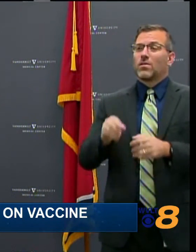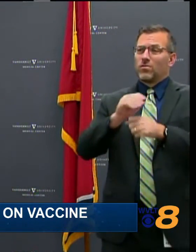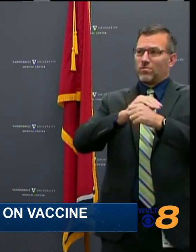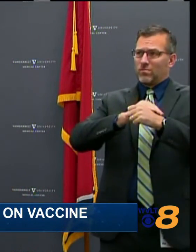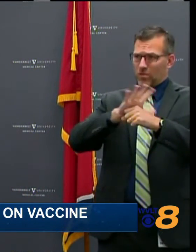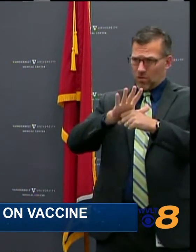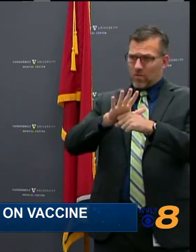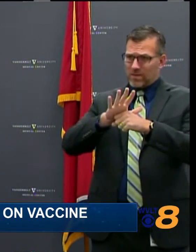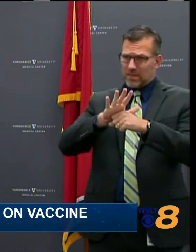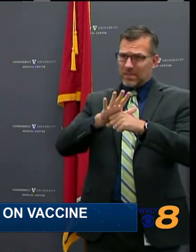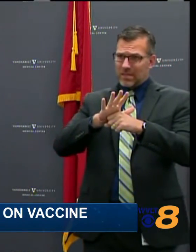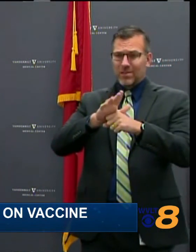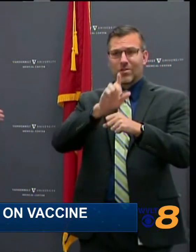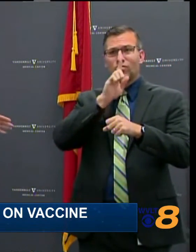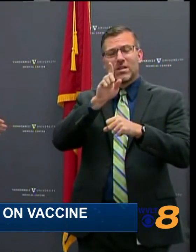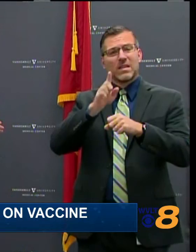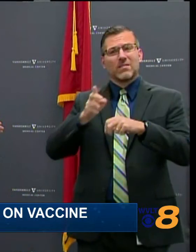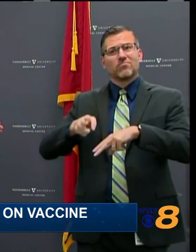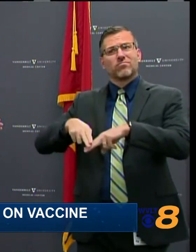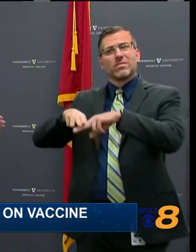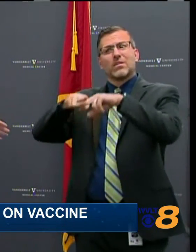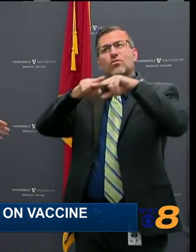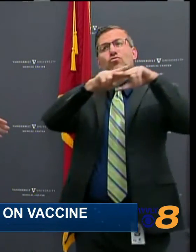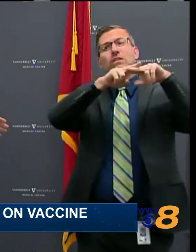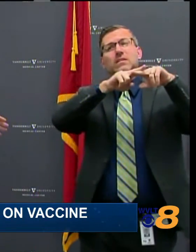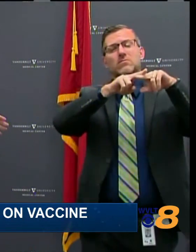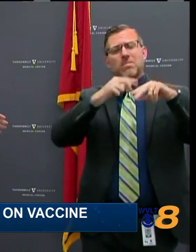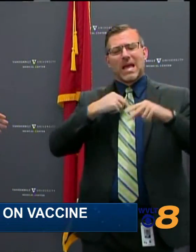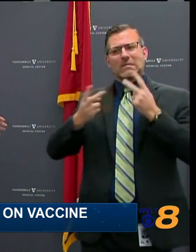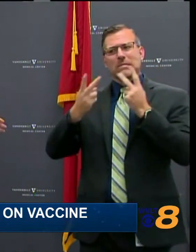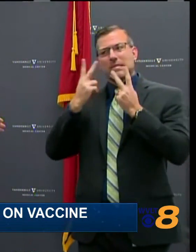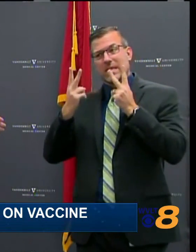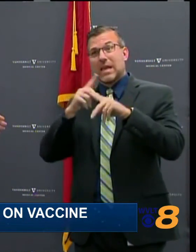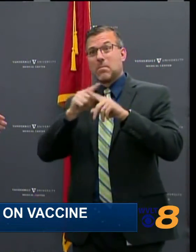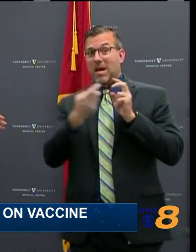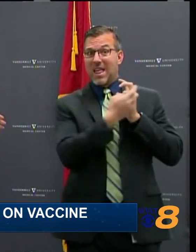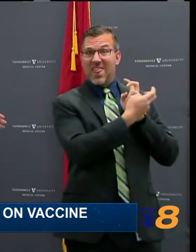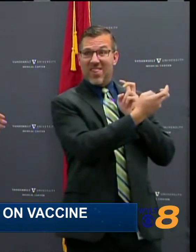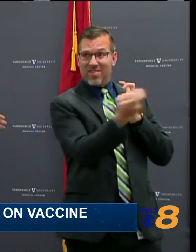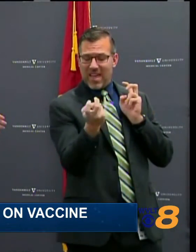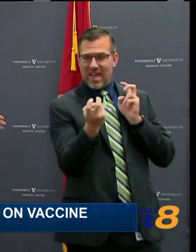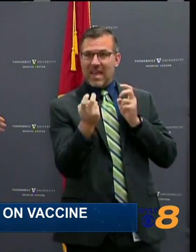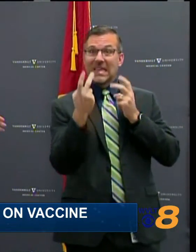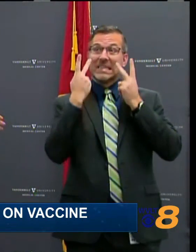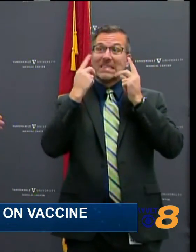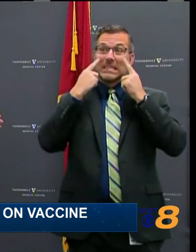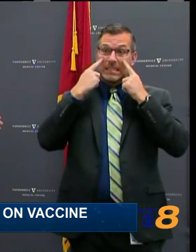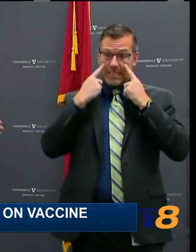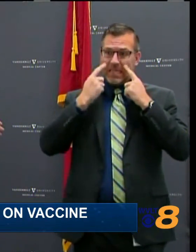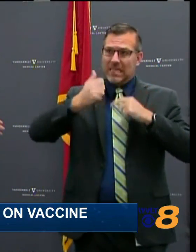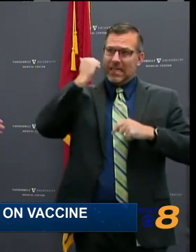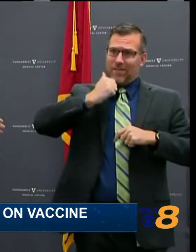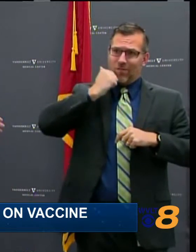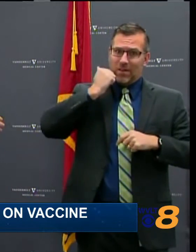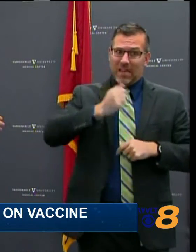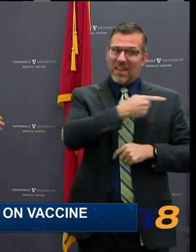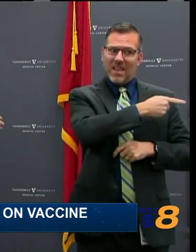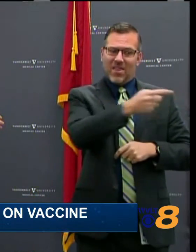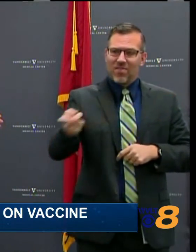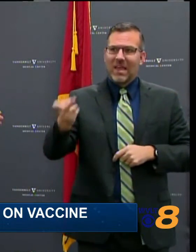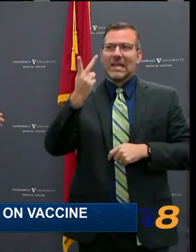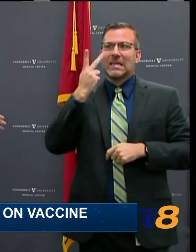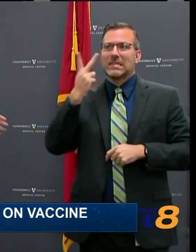in our state is going the wrong direction, but these people have lived it every single day. They're the ones who see patients gasping